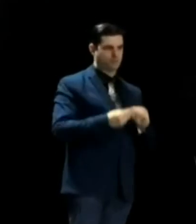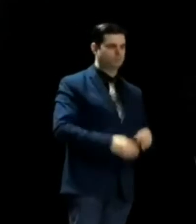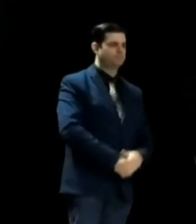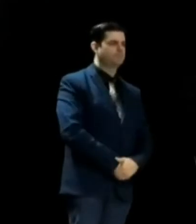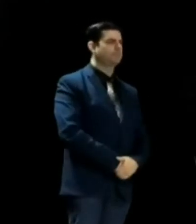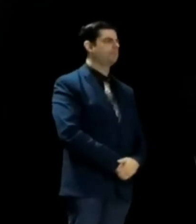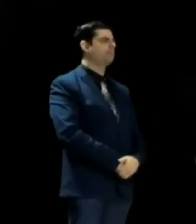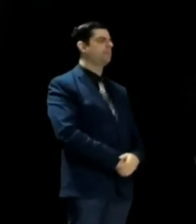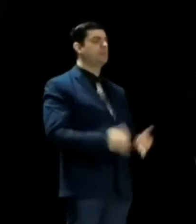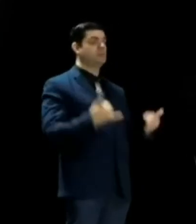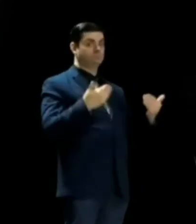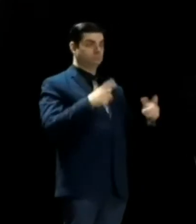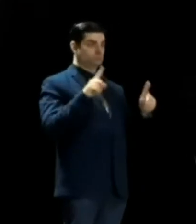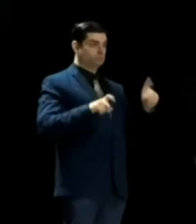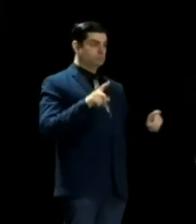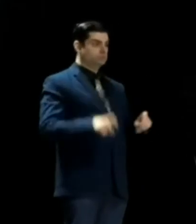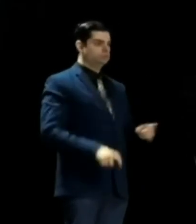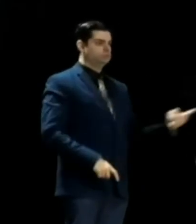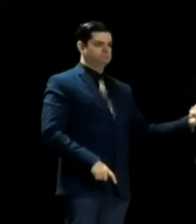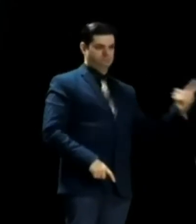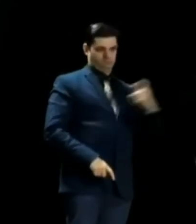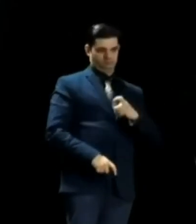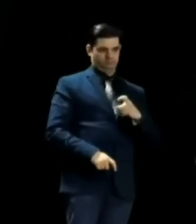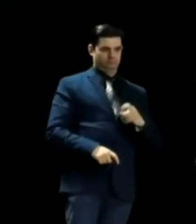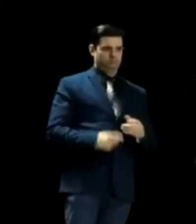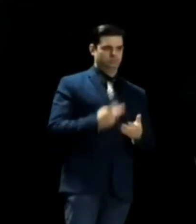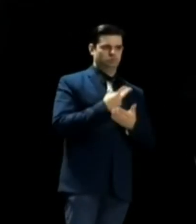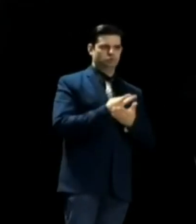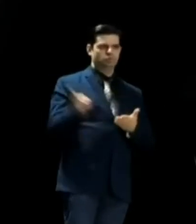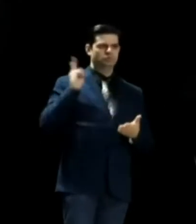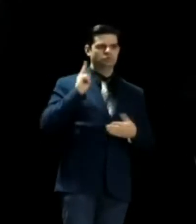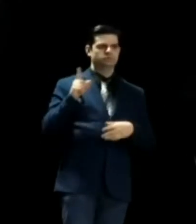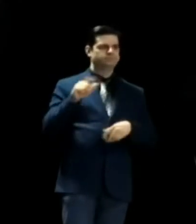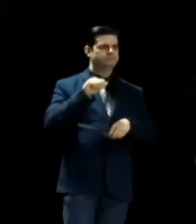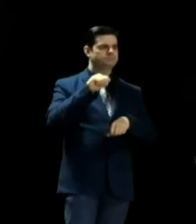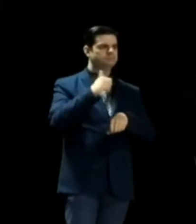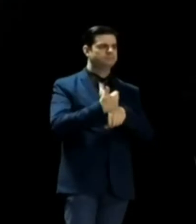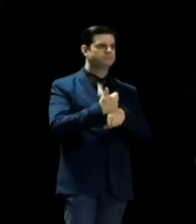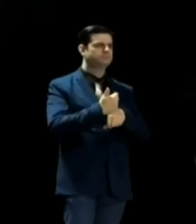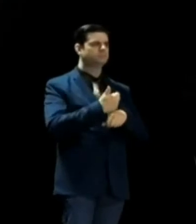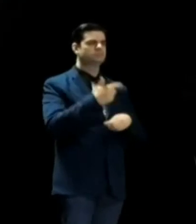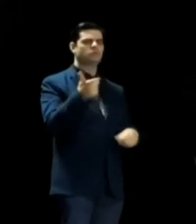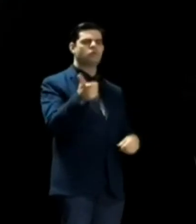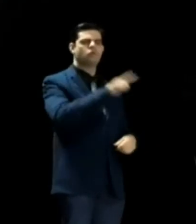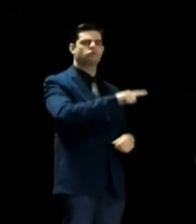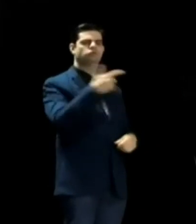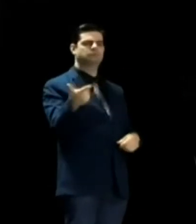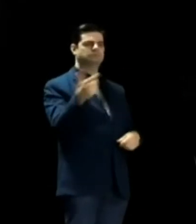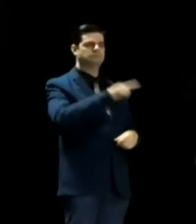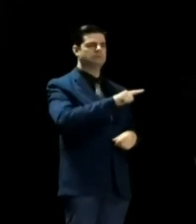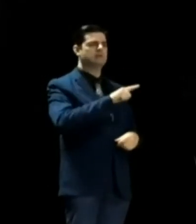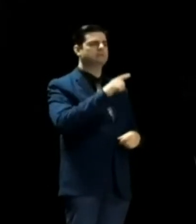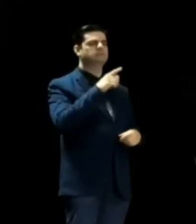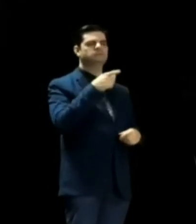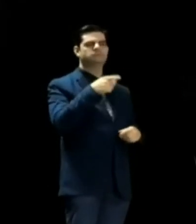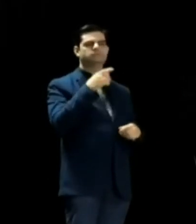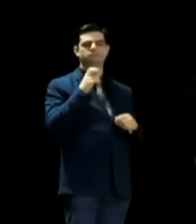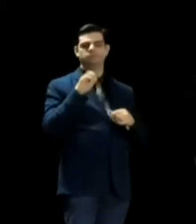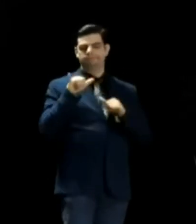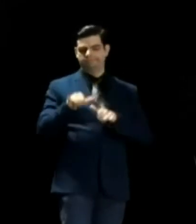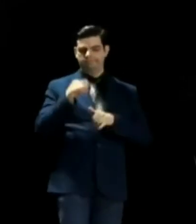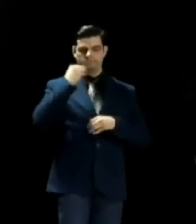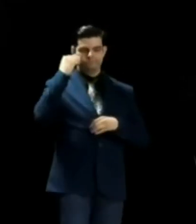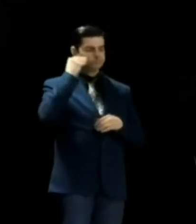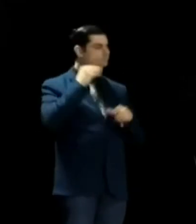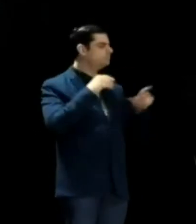that you implemented the alternate day social distancing and asked the golf courses to